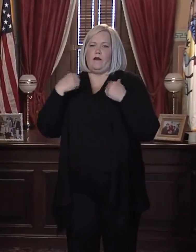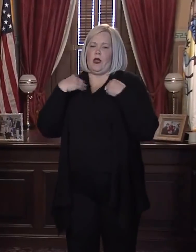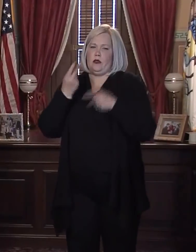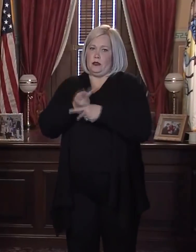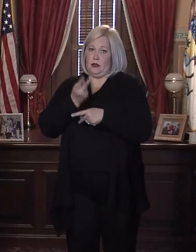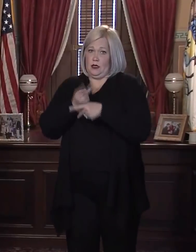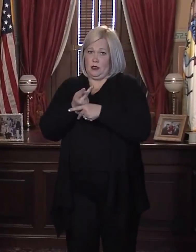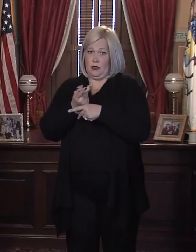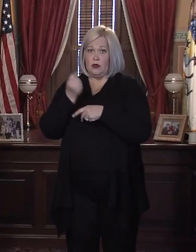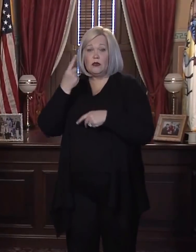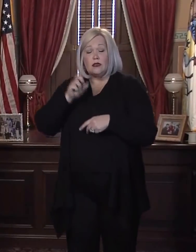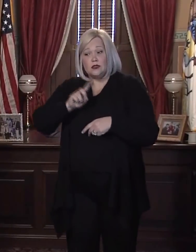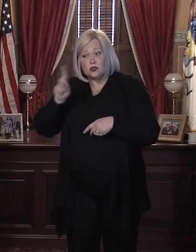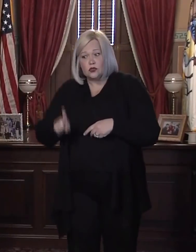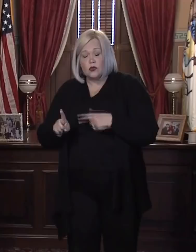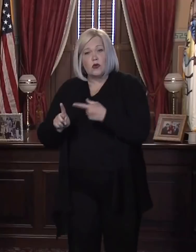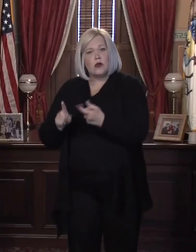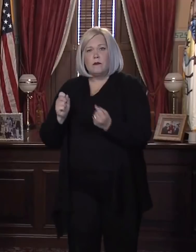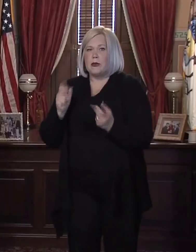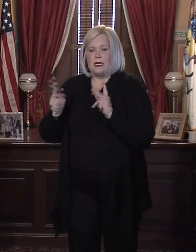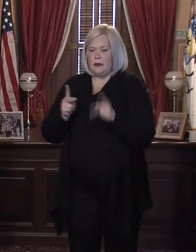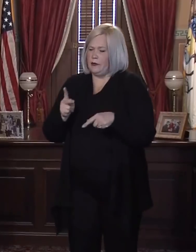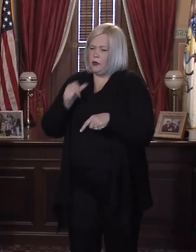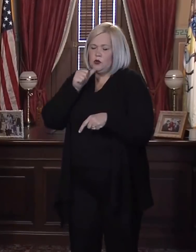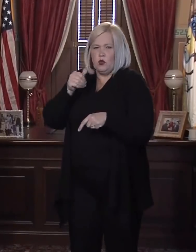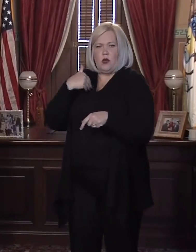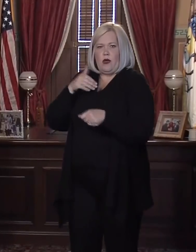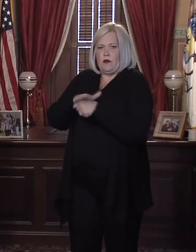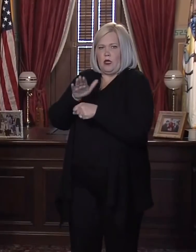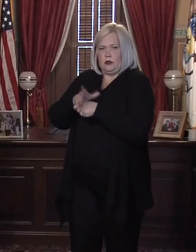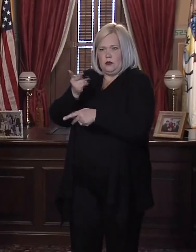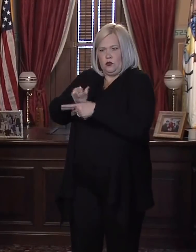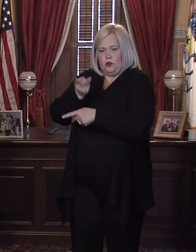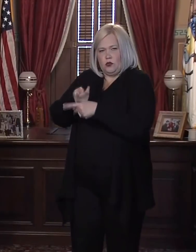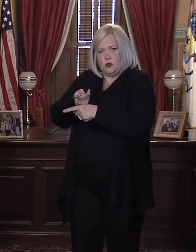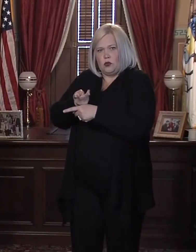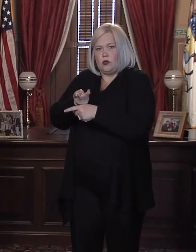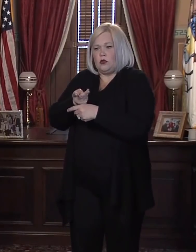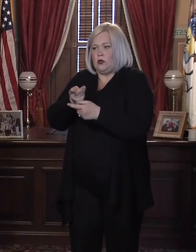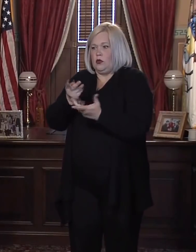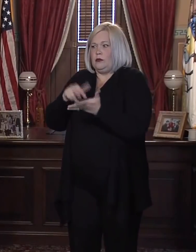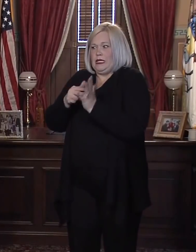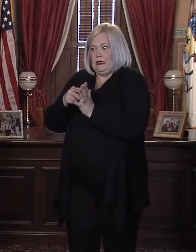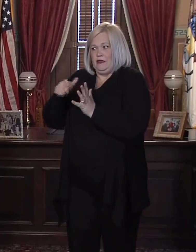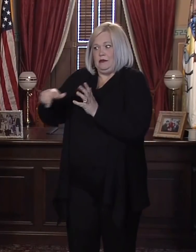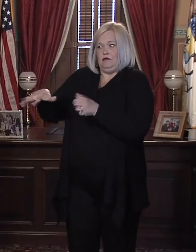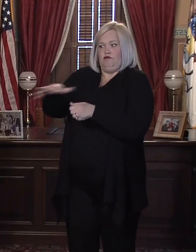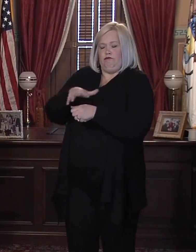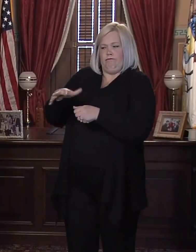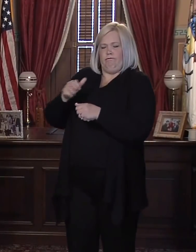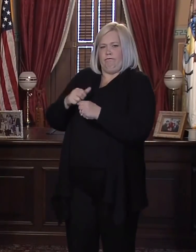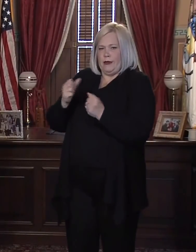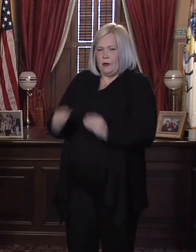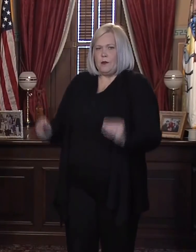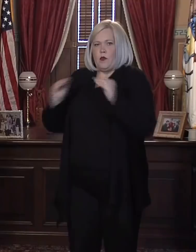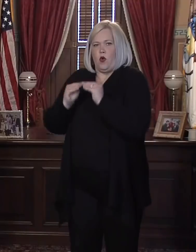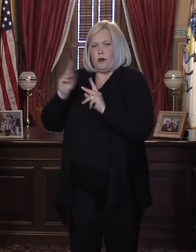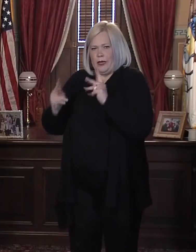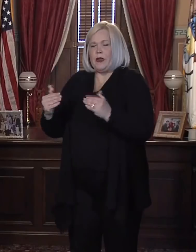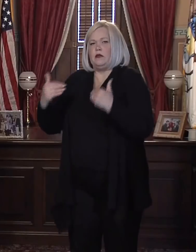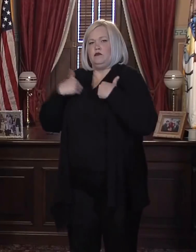where the basic lack of access to care has contributed to the city becoming an epicenter for